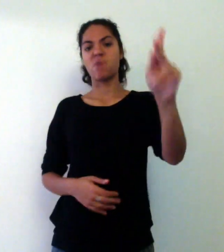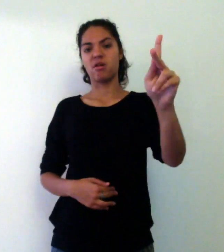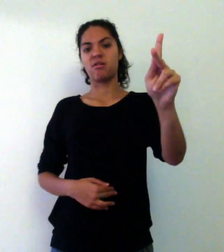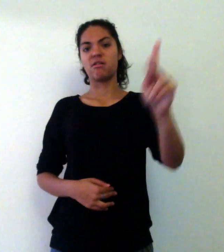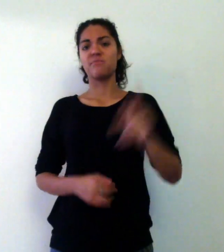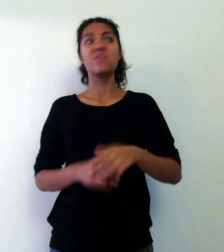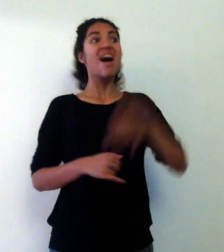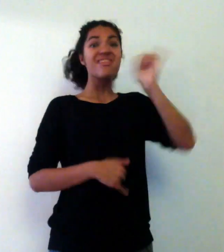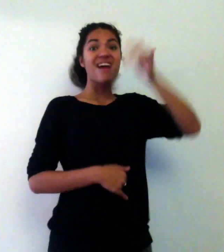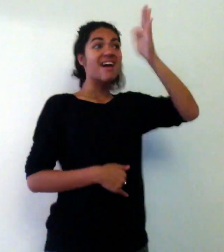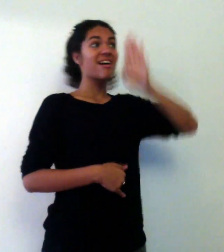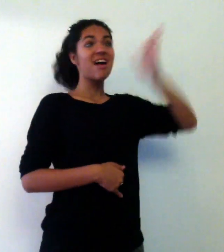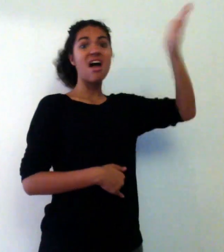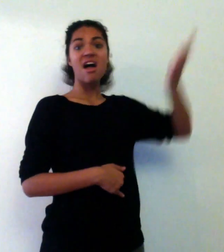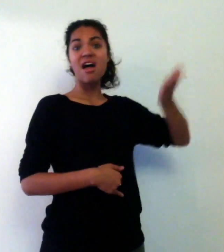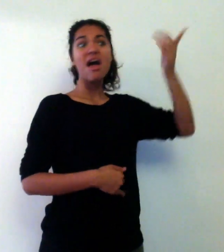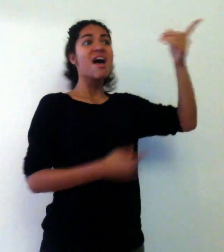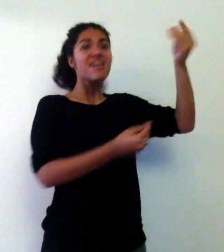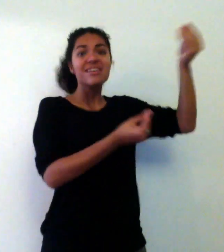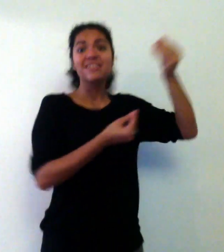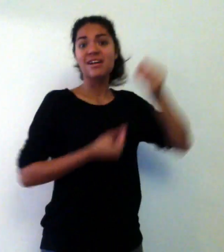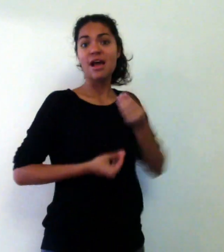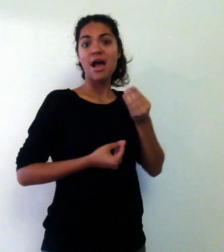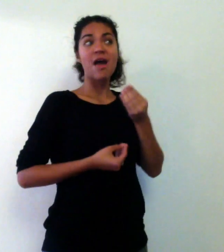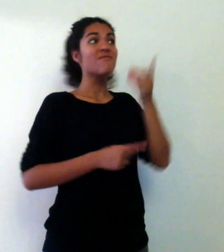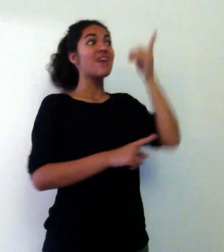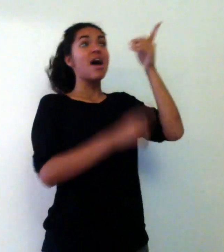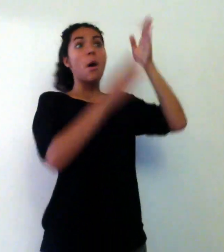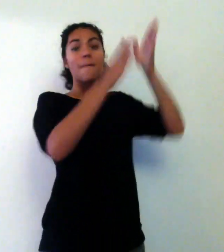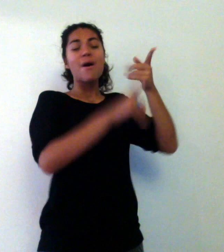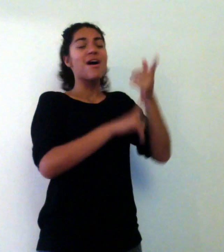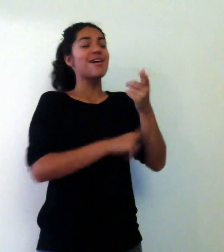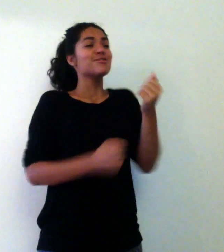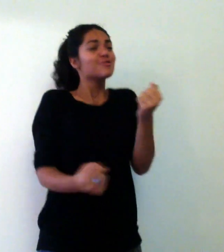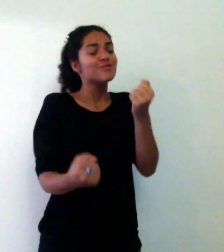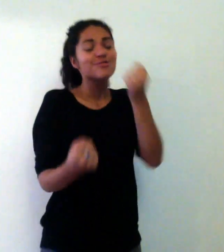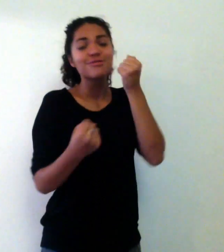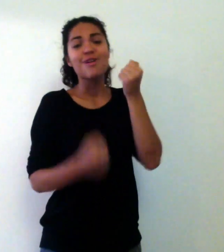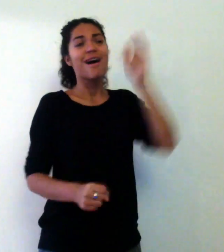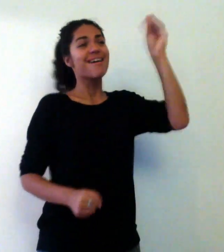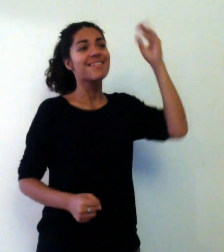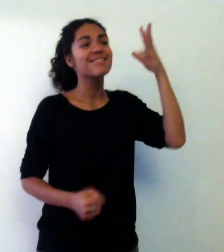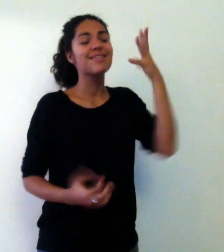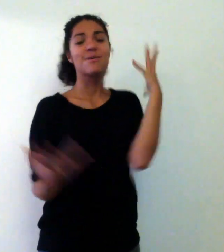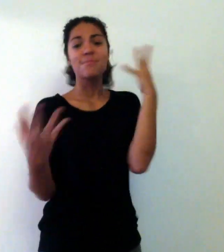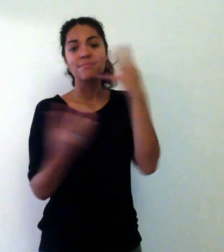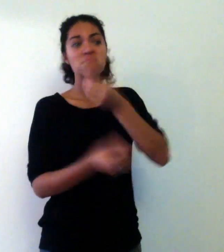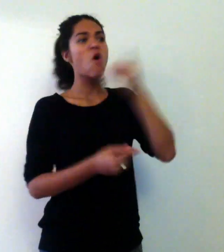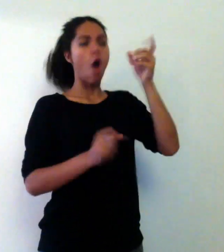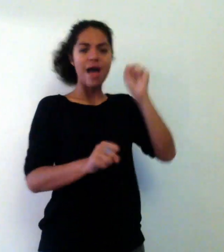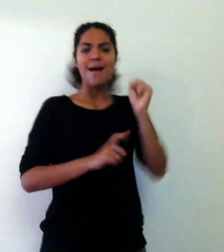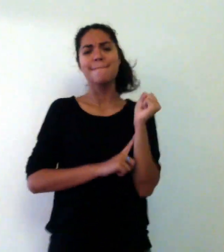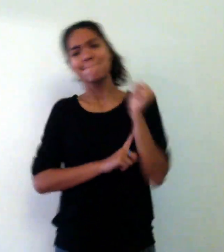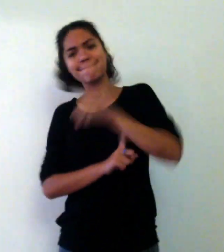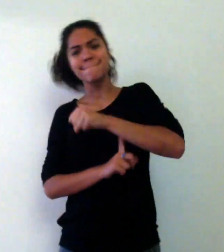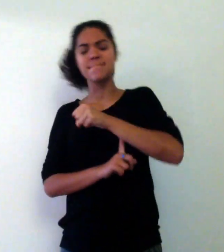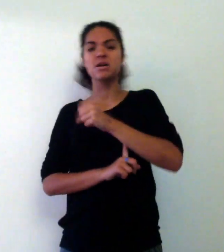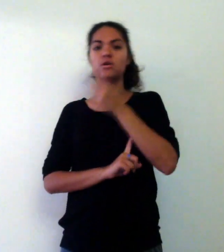life is a person who can whip the problem of loneliness. And I'll apply that before we are through. Let me illustrate it even in another way,